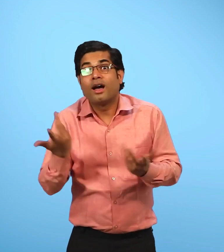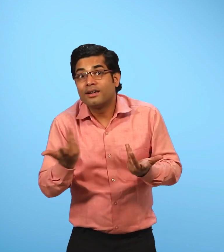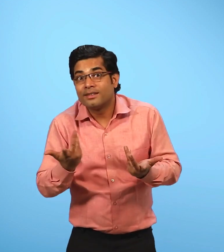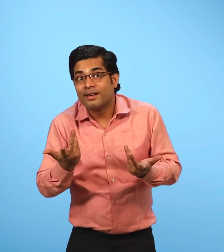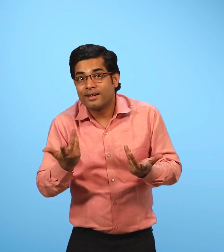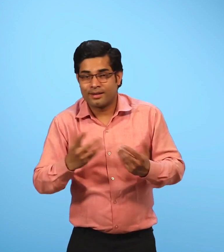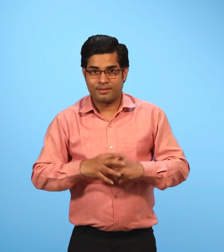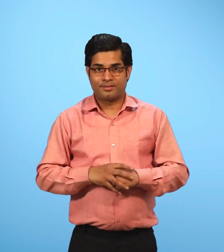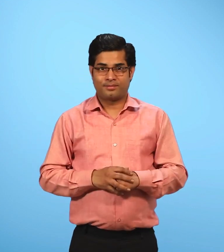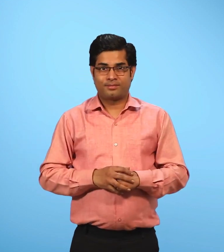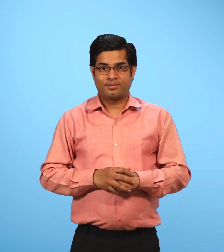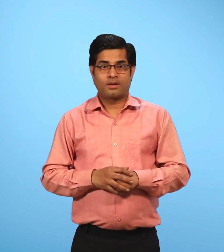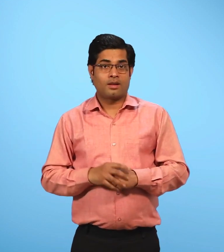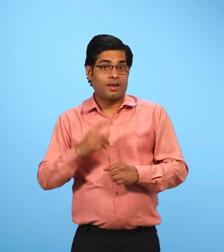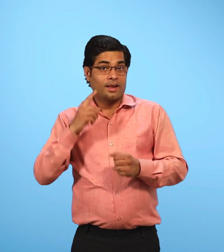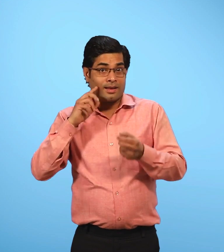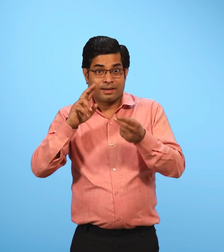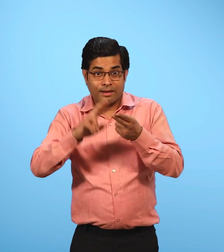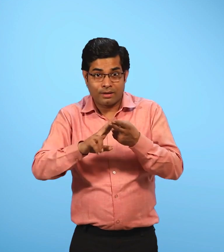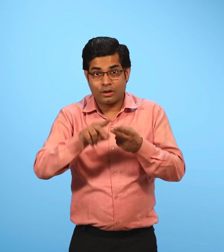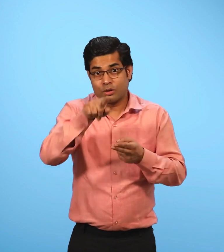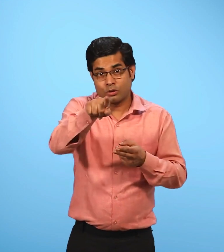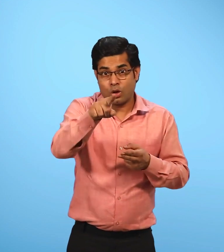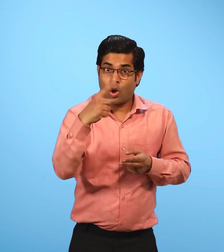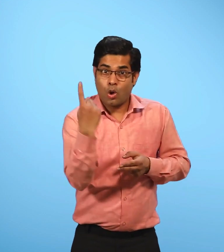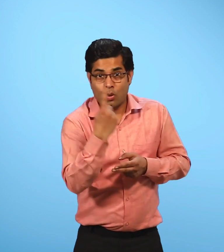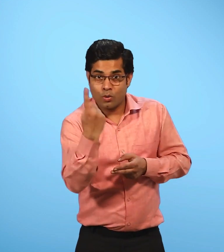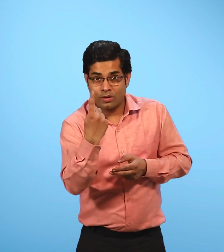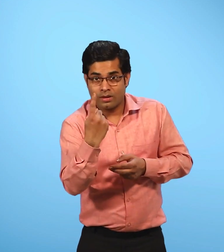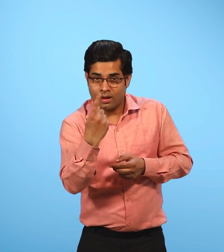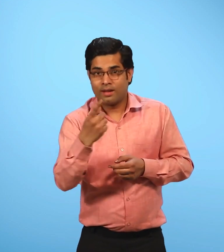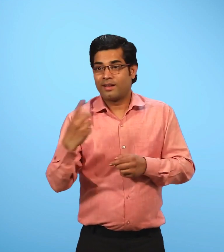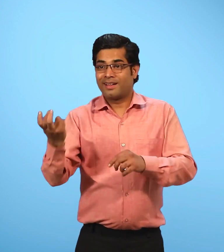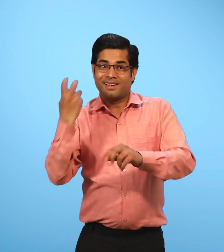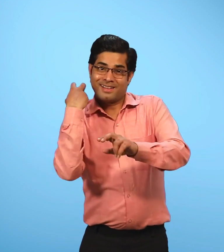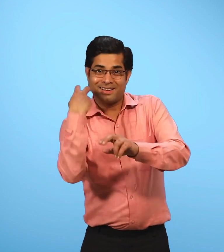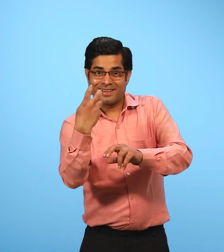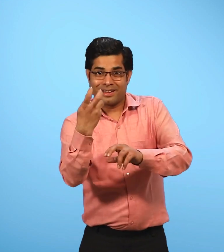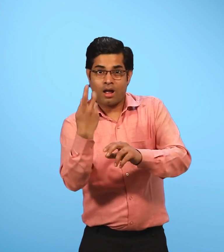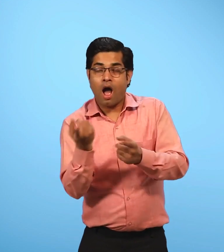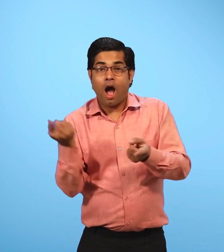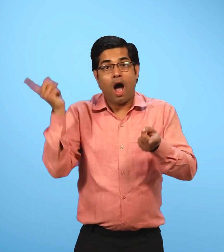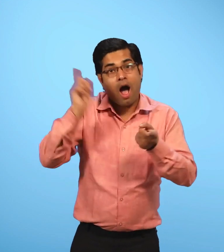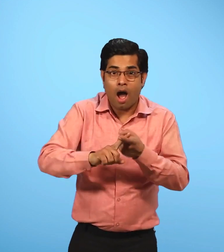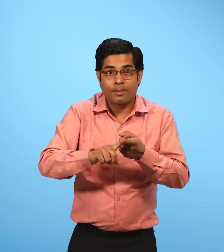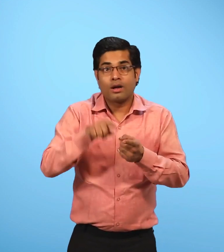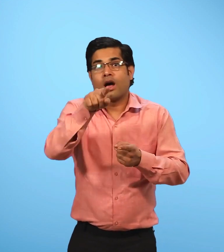B. In a town. C. Alone on an island.